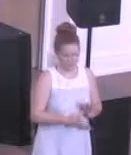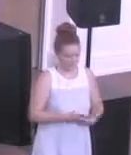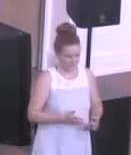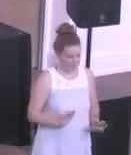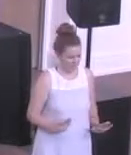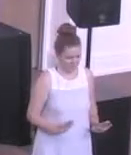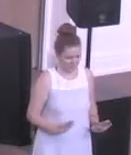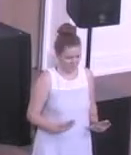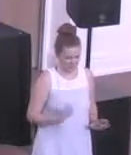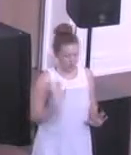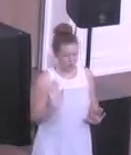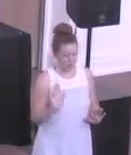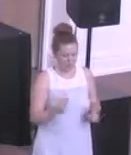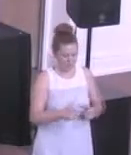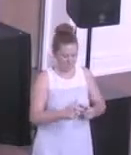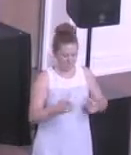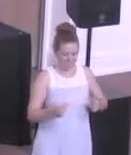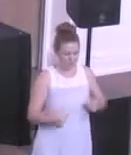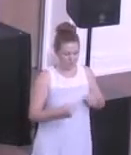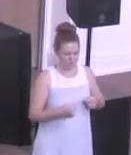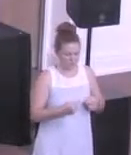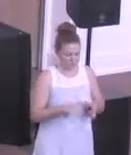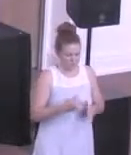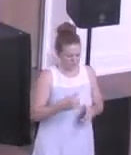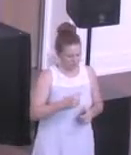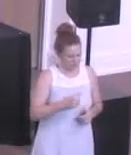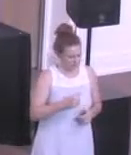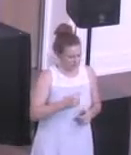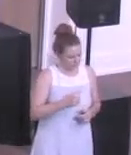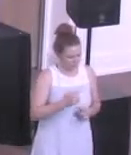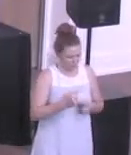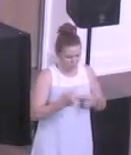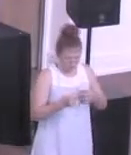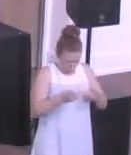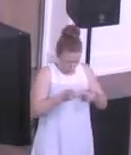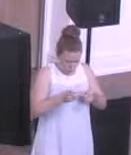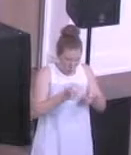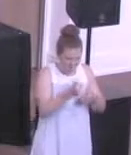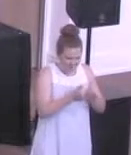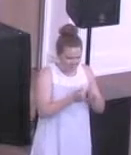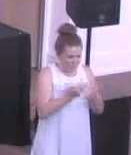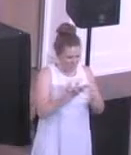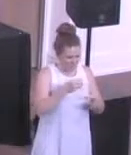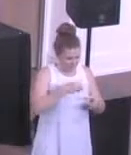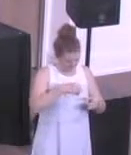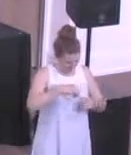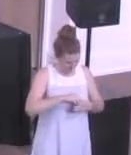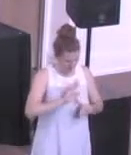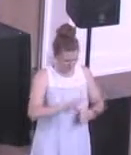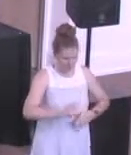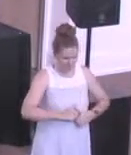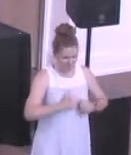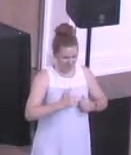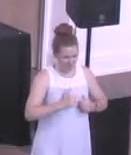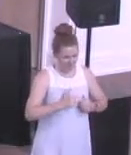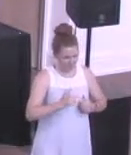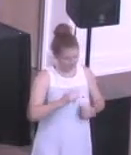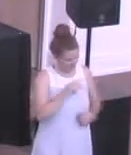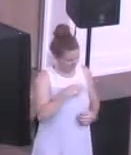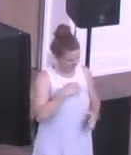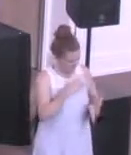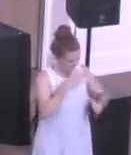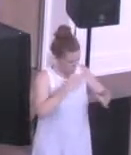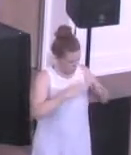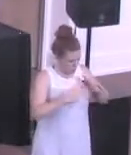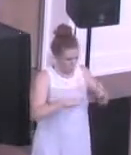It was unforgiveness. It bound her up and it controlled everything about her life. She had trouble when she